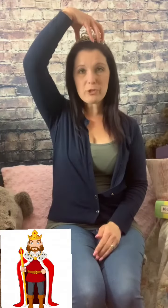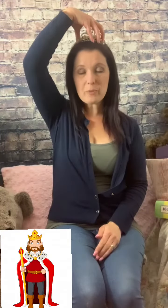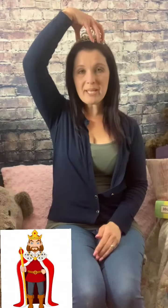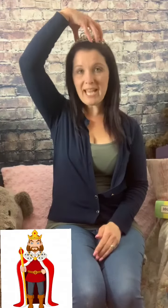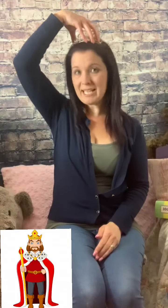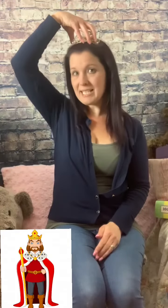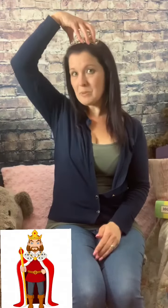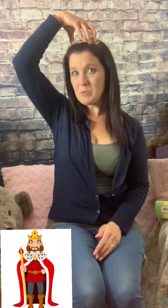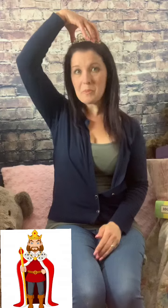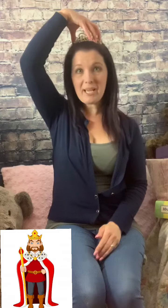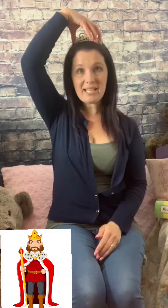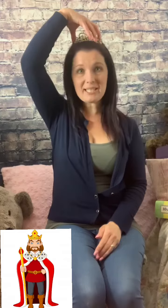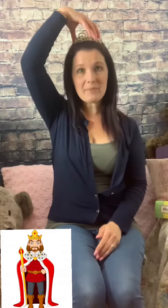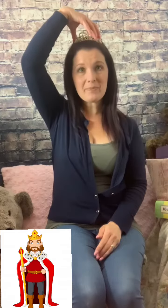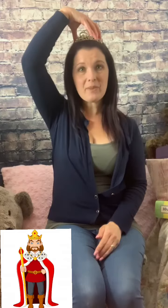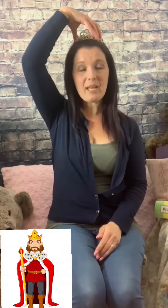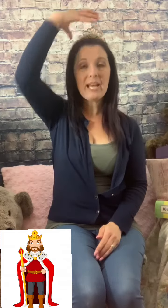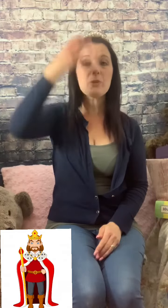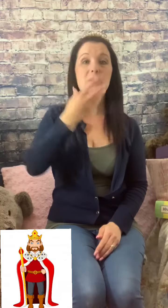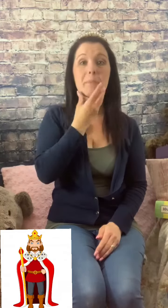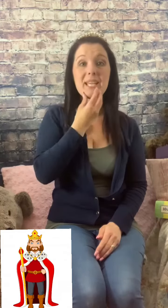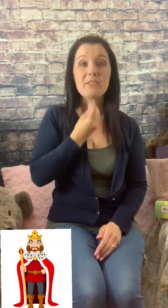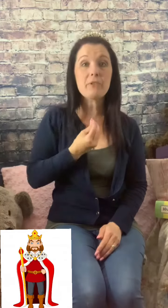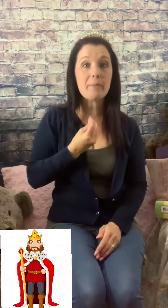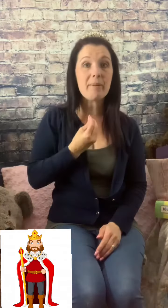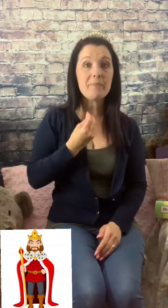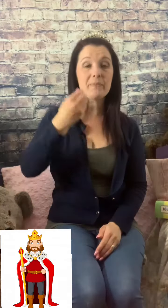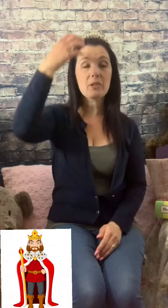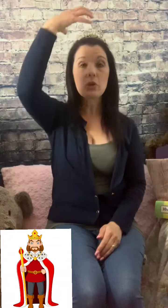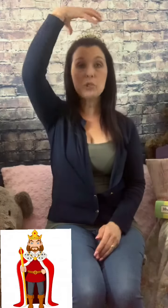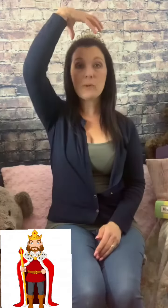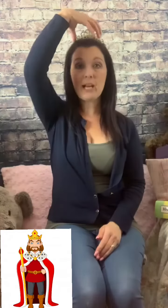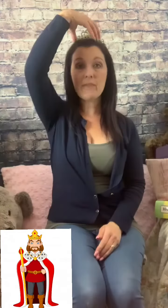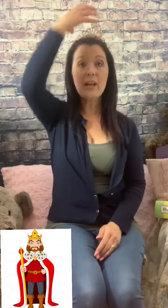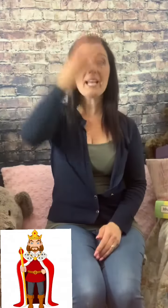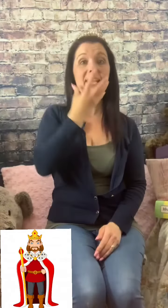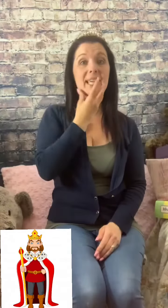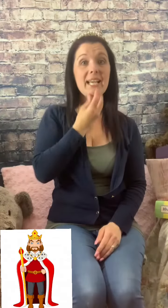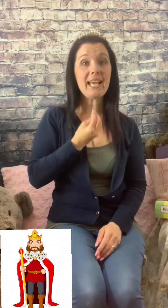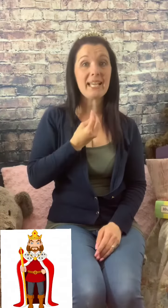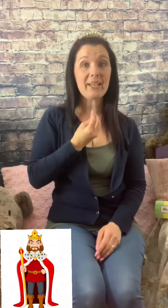top of your head, because you want to do it in my hand, and use a beard for the man. So we have king.